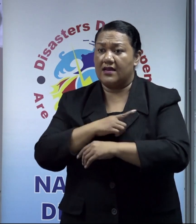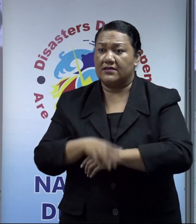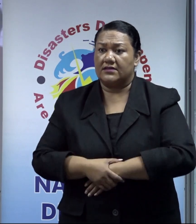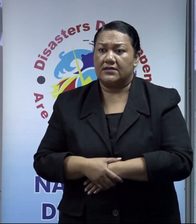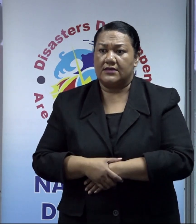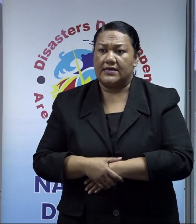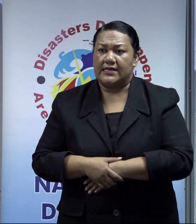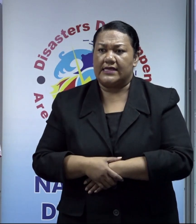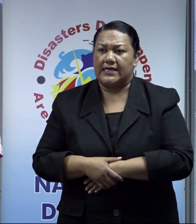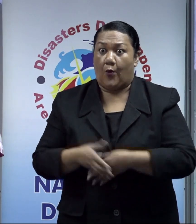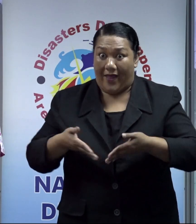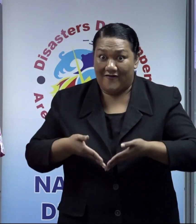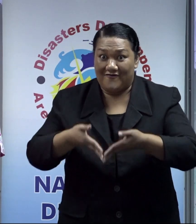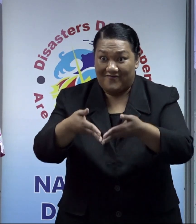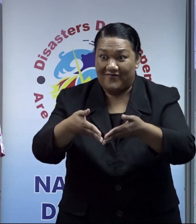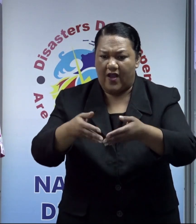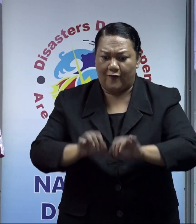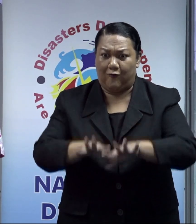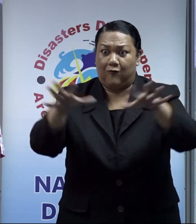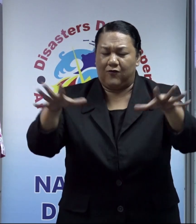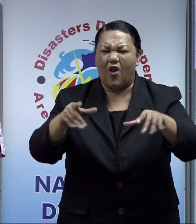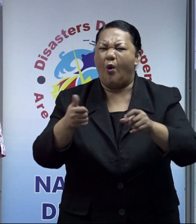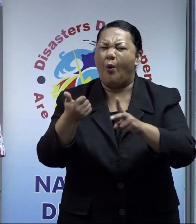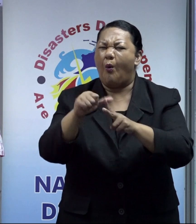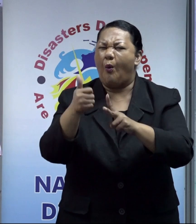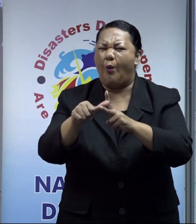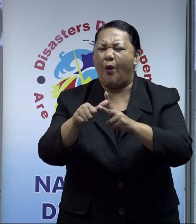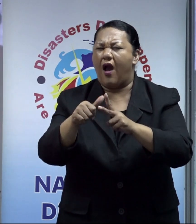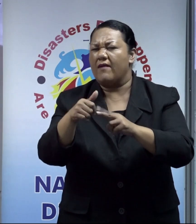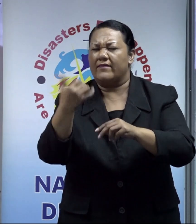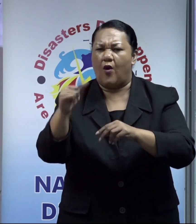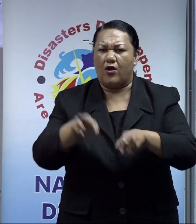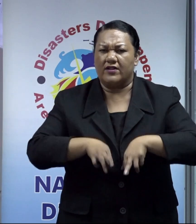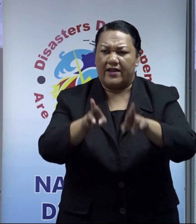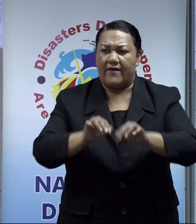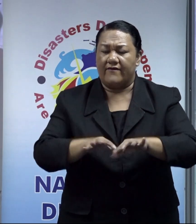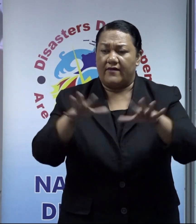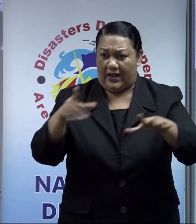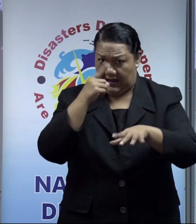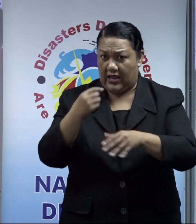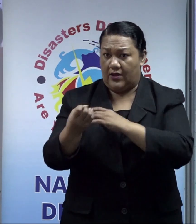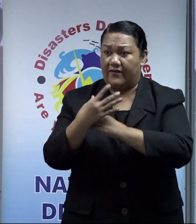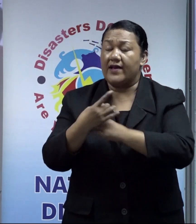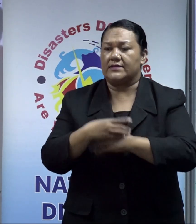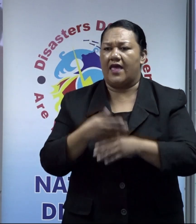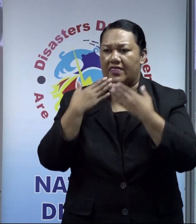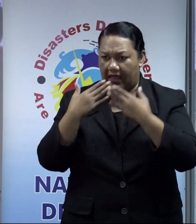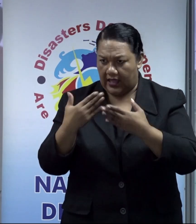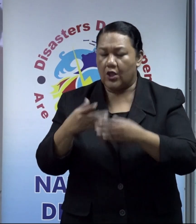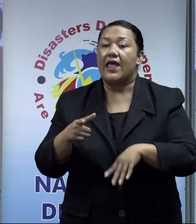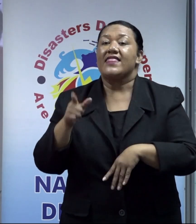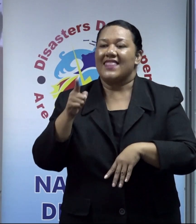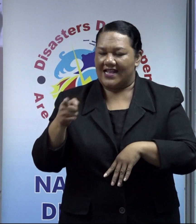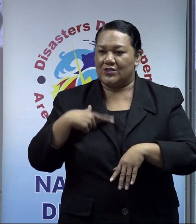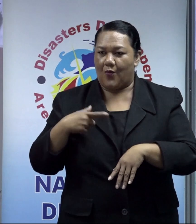every time when it rains and flood, maybe it's advice from people to move as soon as possible. Thank you. Again, this is one reason why we issued